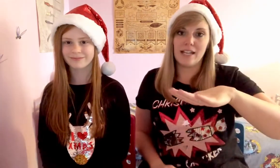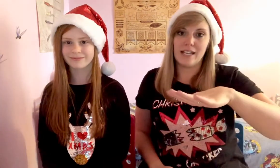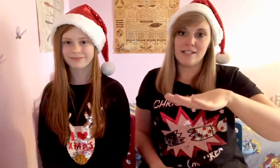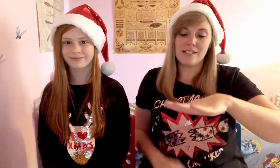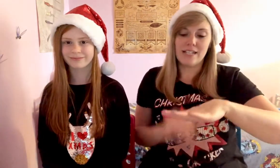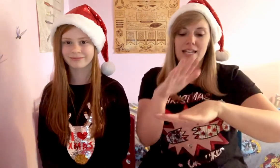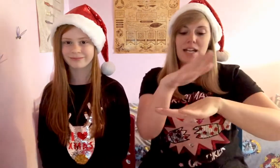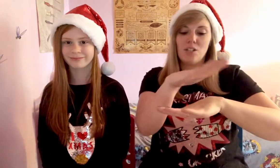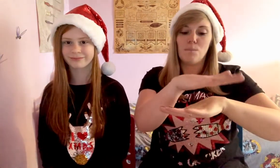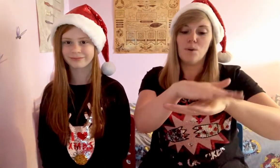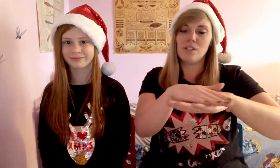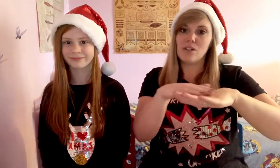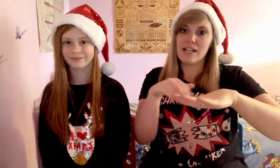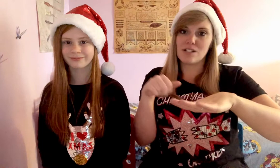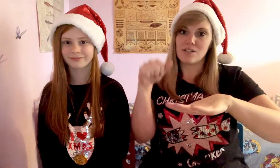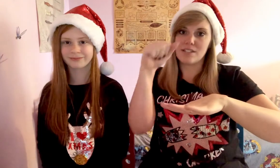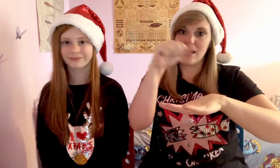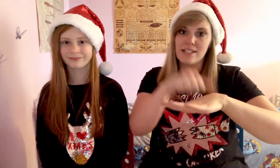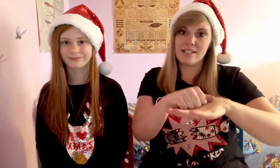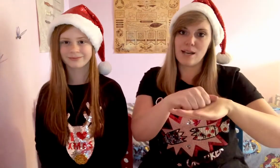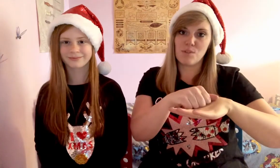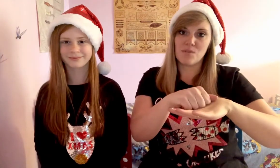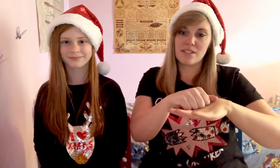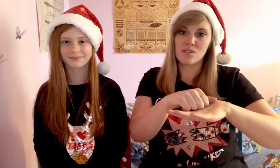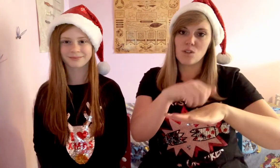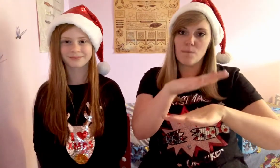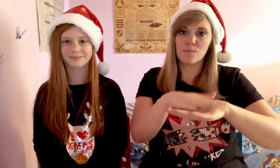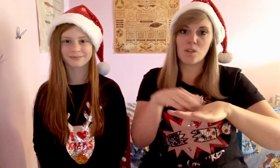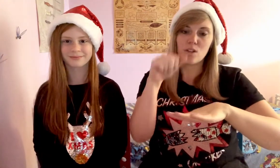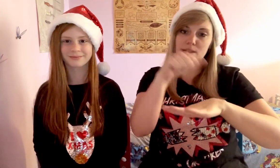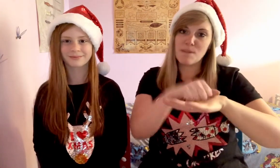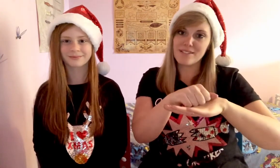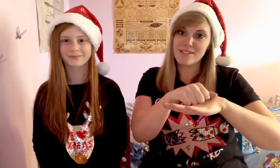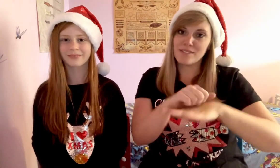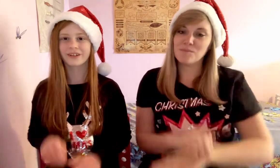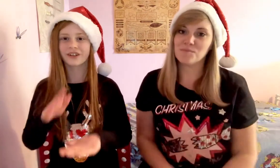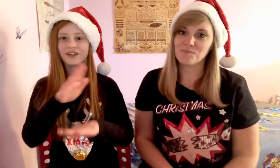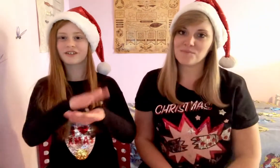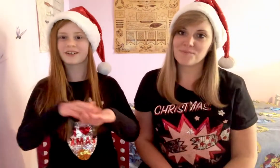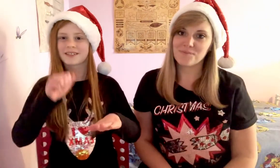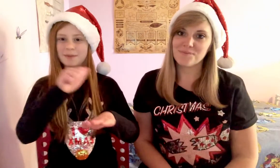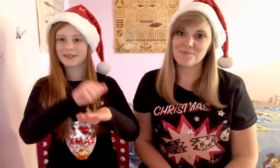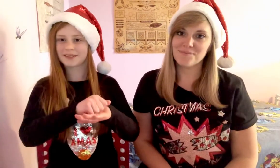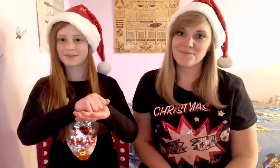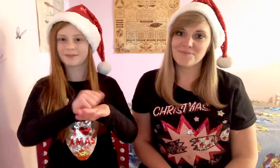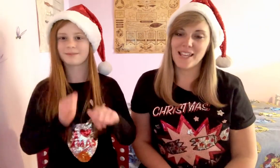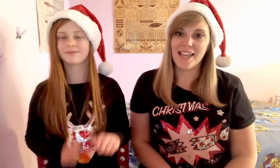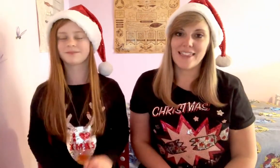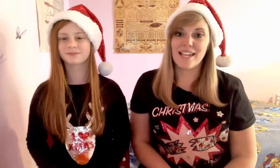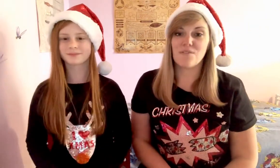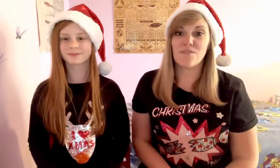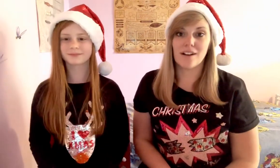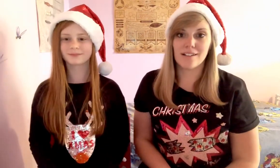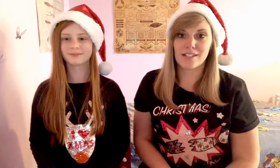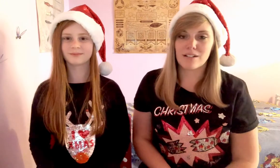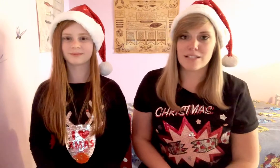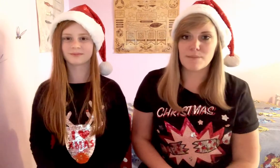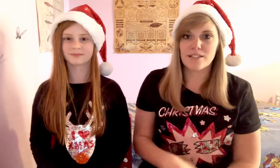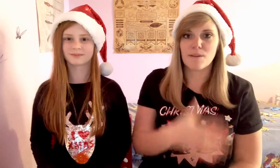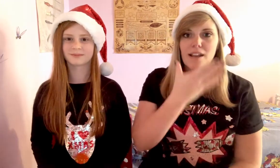hand and you pull your hand across it and then tap your fist on top. Christmas. Christmas. Then Father Christmas. So we're going to have